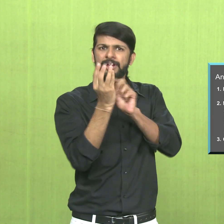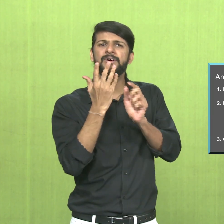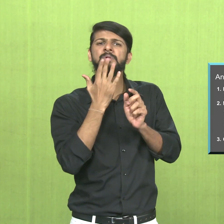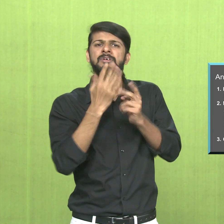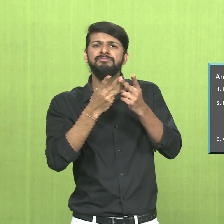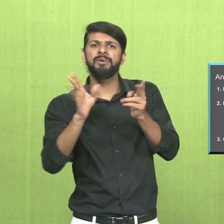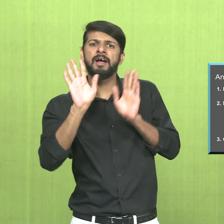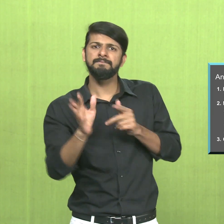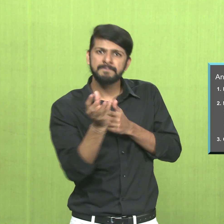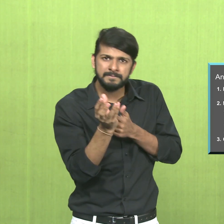flower petals